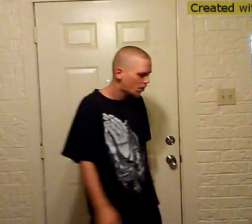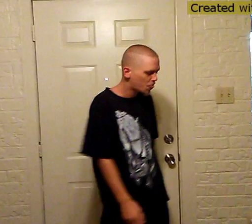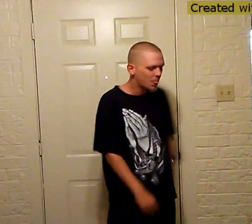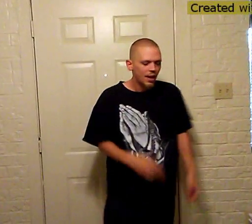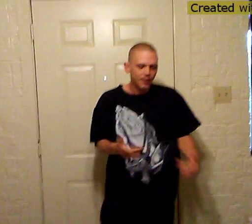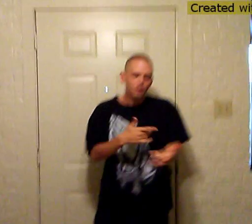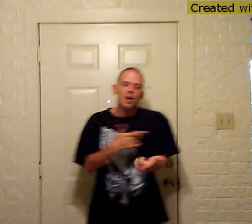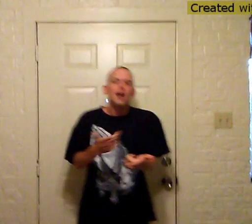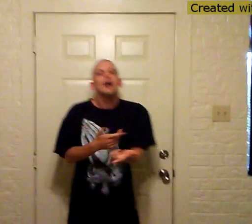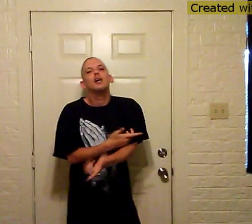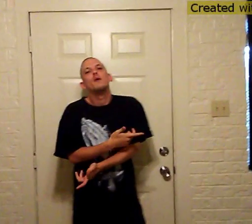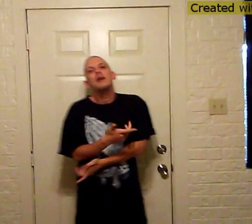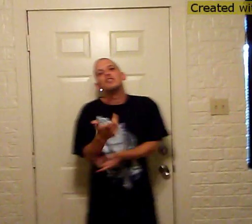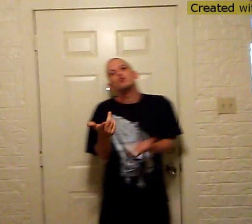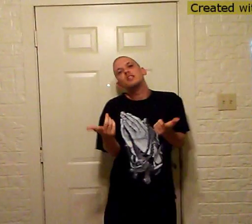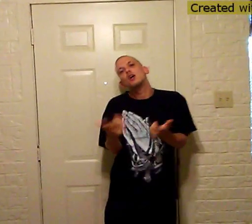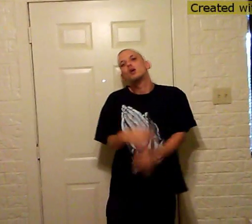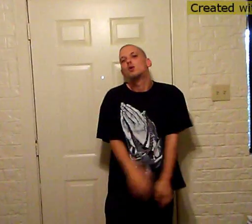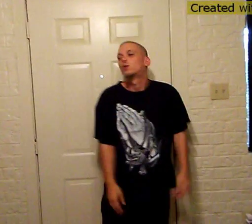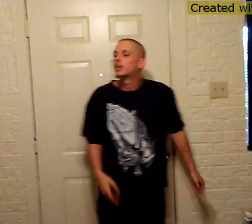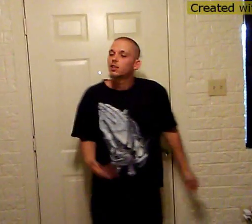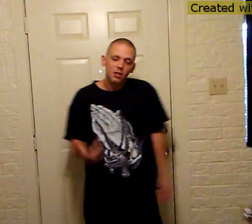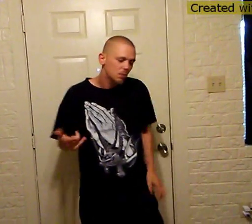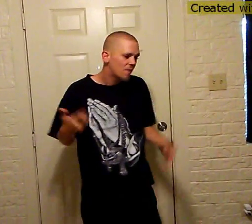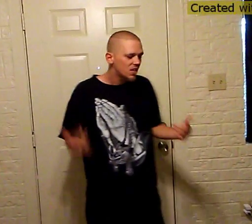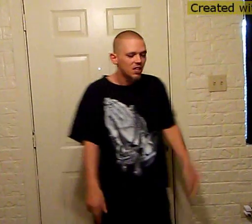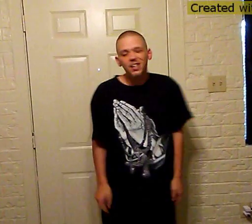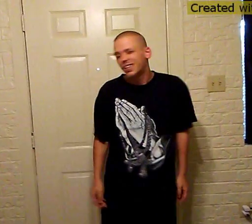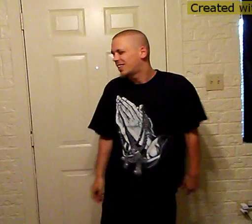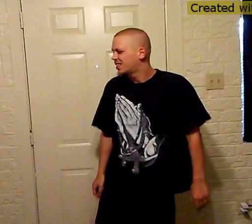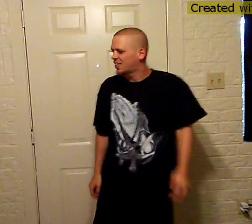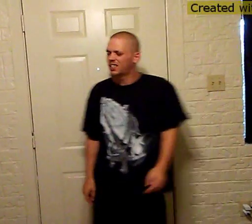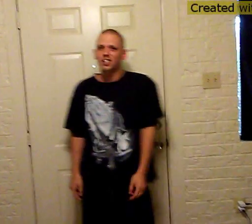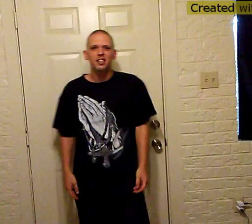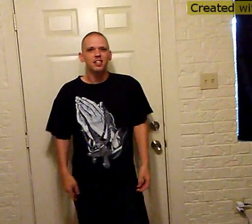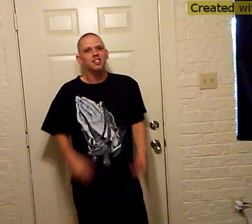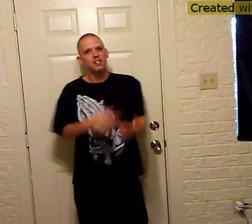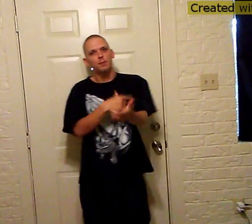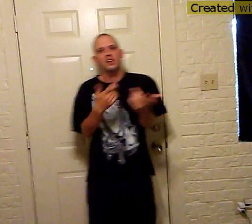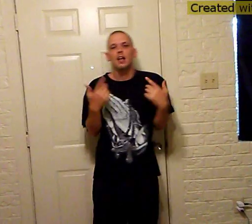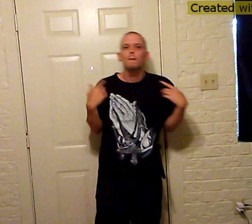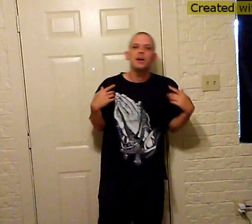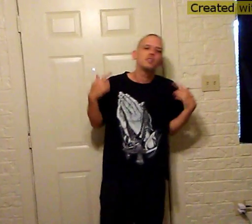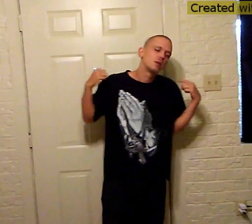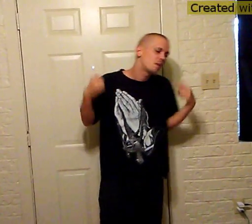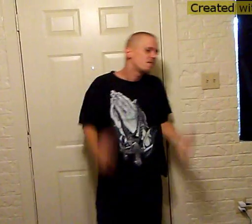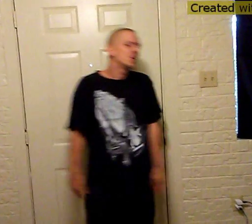through. That's why I go in my studio and express my feelings. And every time I express my